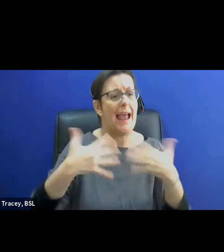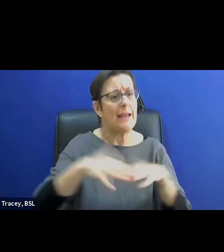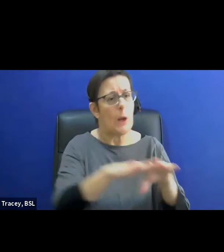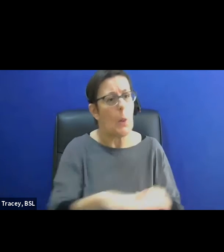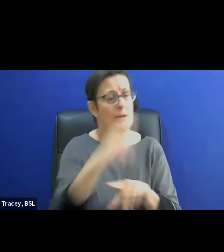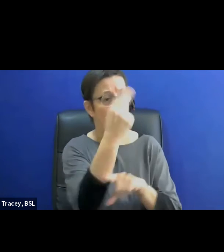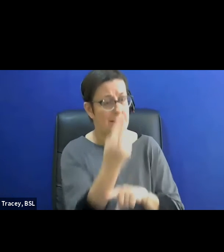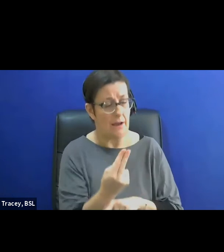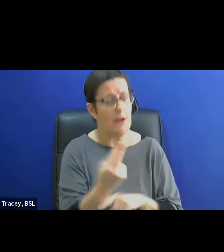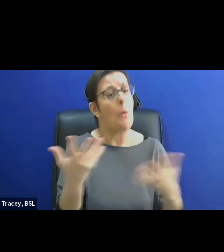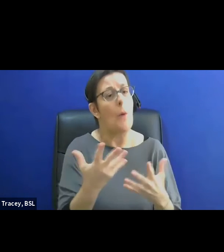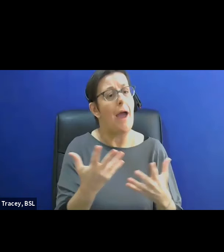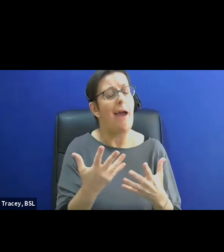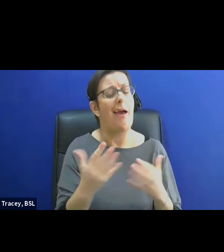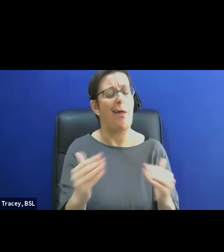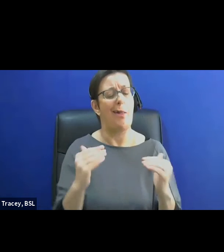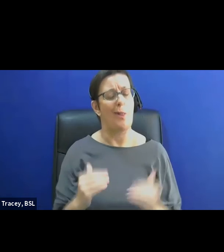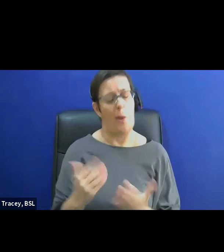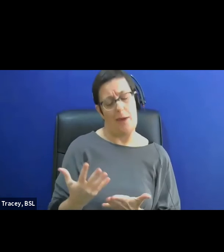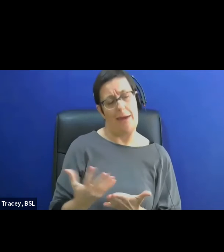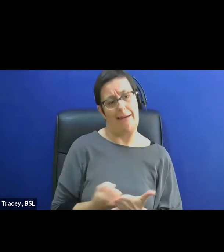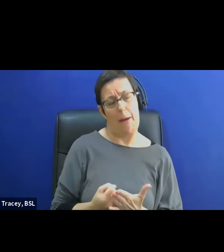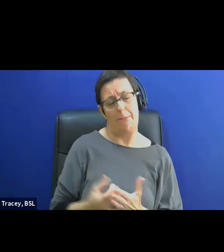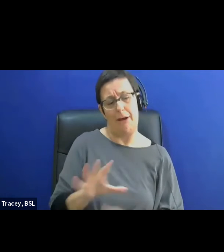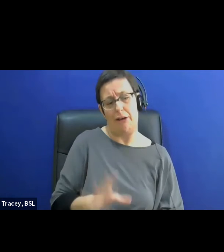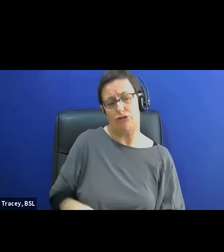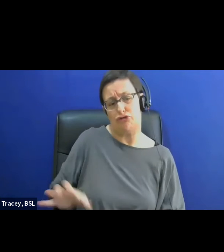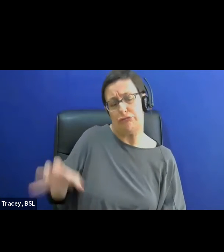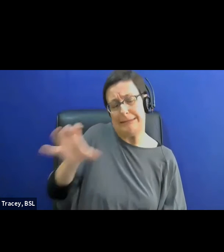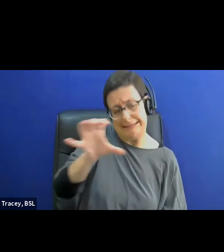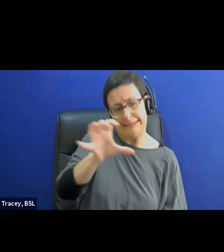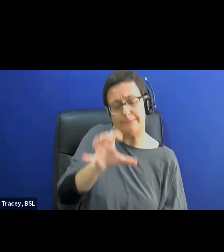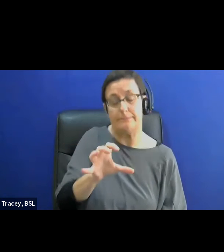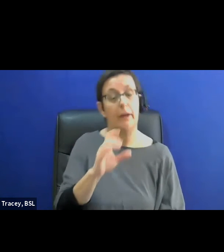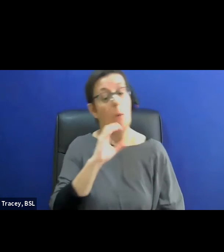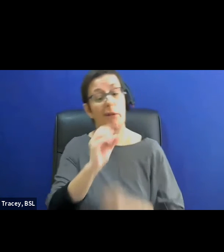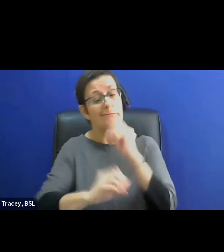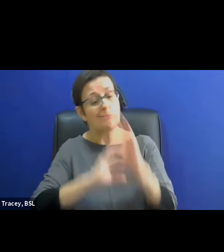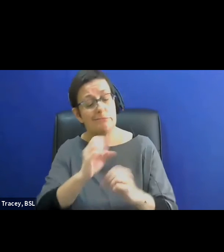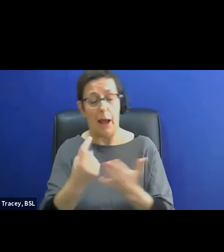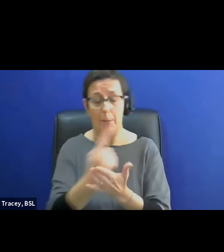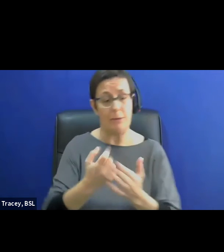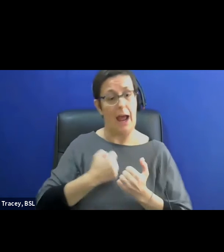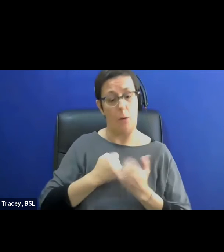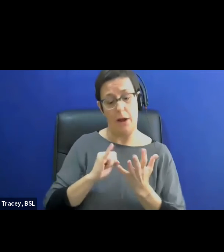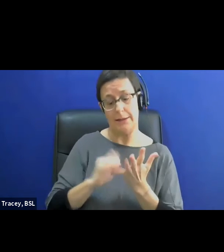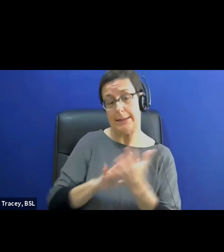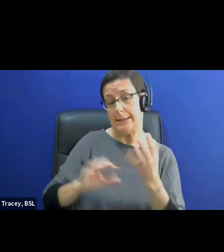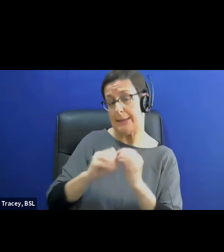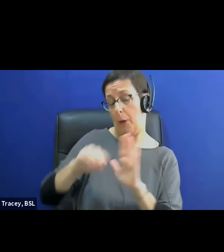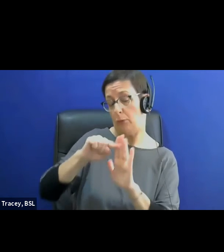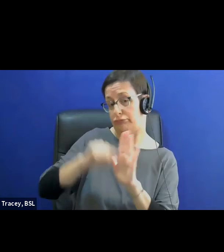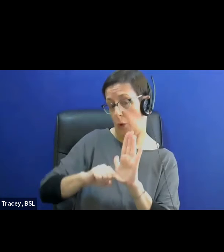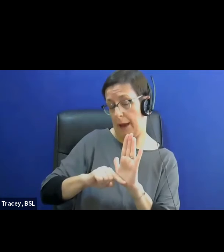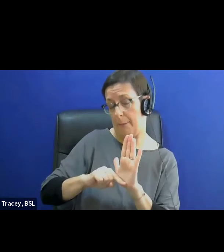bit about the rationale behind this research, give you an overview of what we're doing in this sub-programme, and also introduce our first